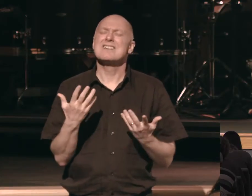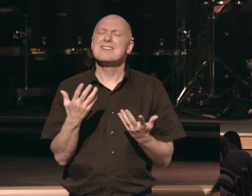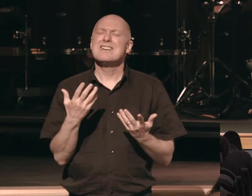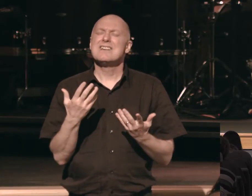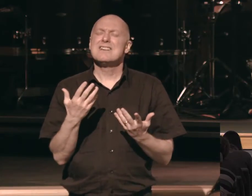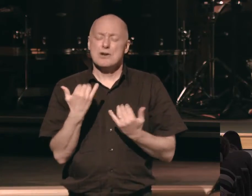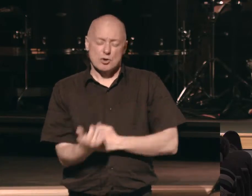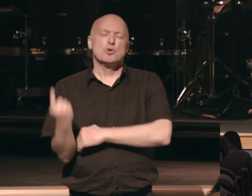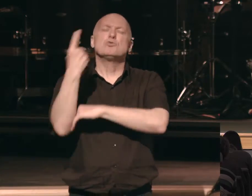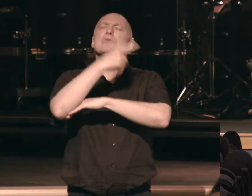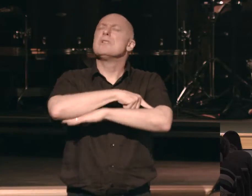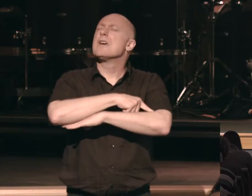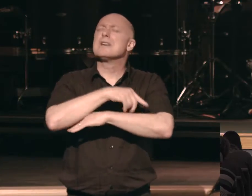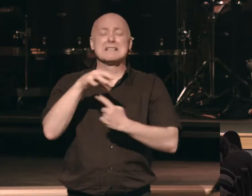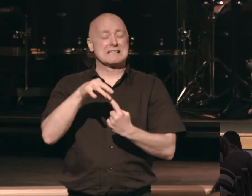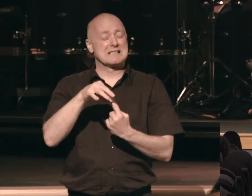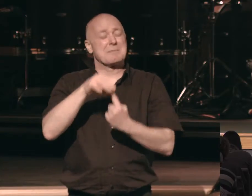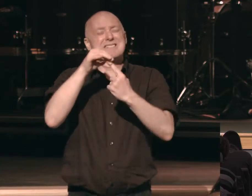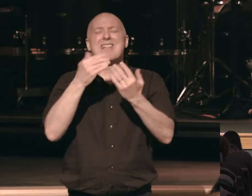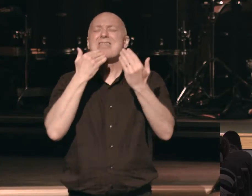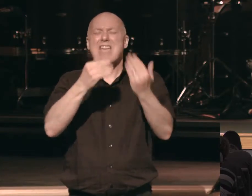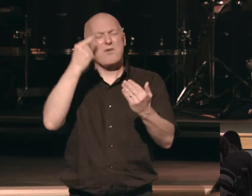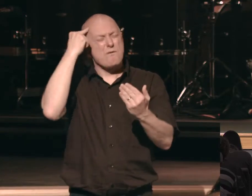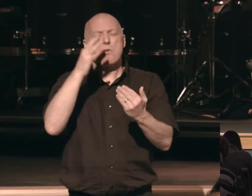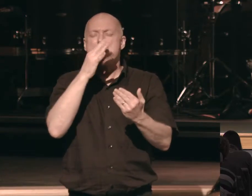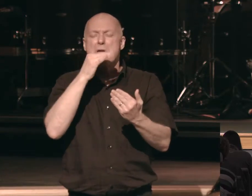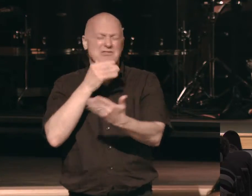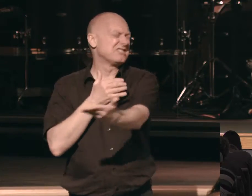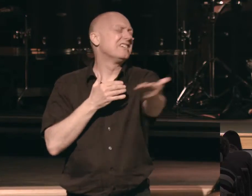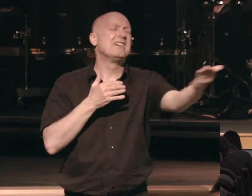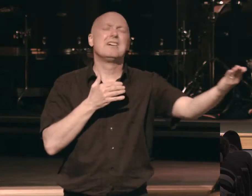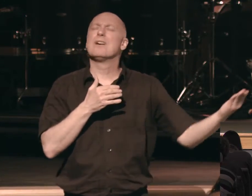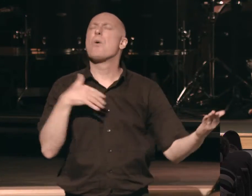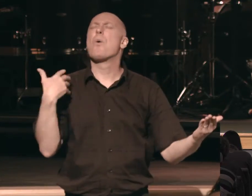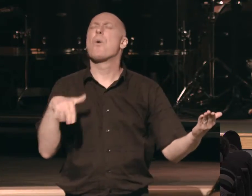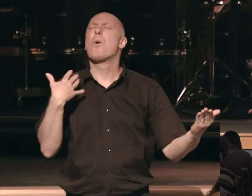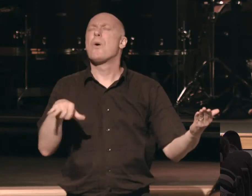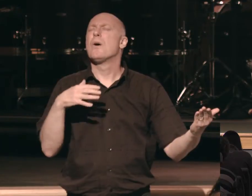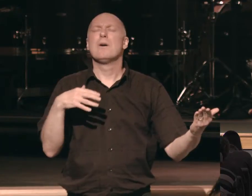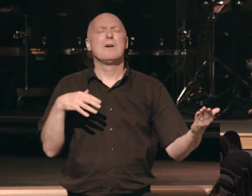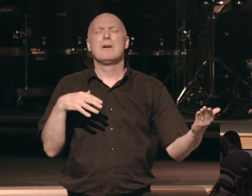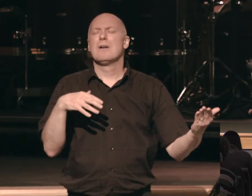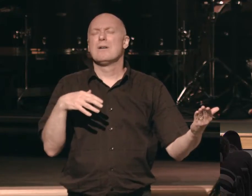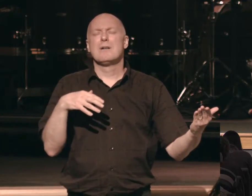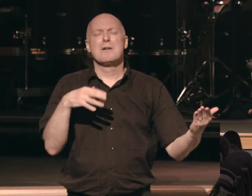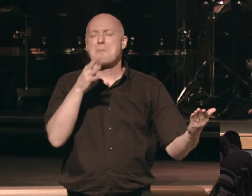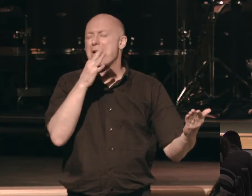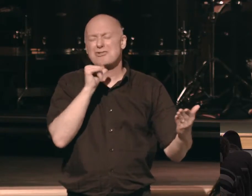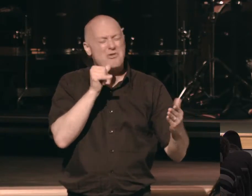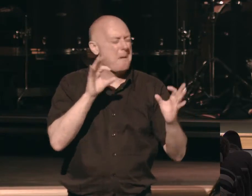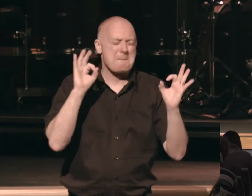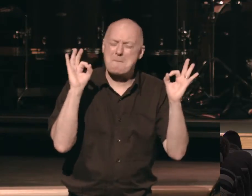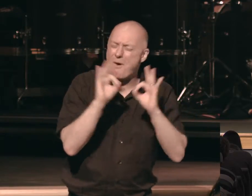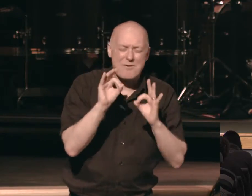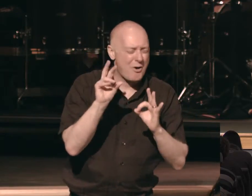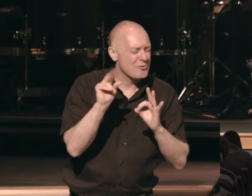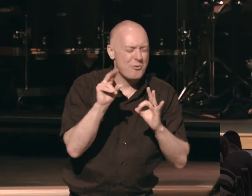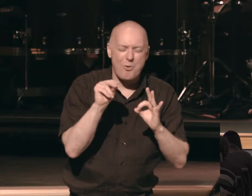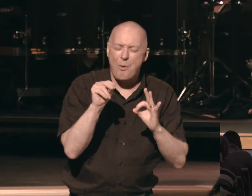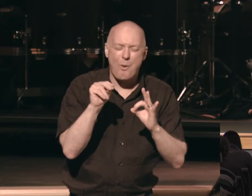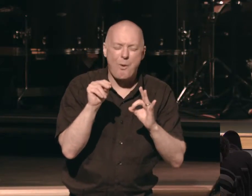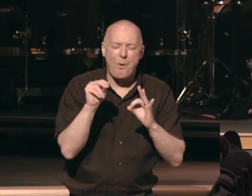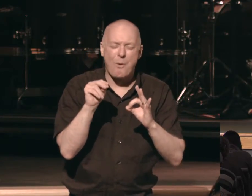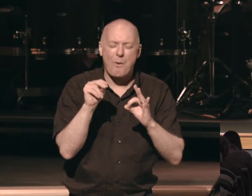us. Particularly, Lord, this day, we just thank you for the moms represented here. The moms, Lord, who we know are not